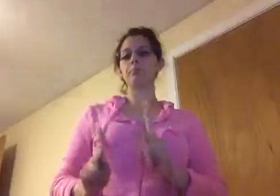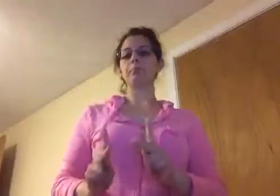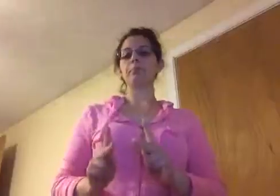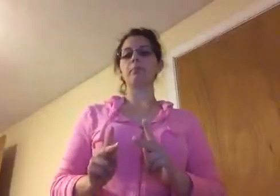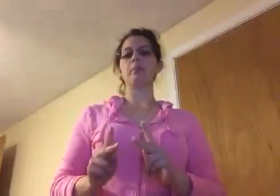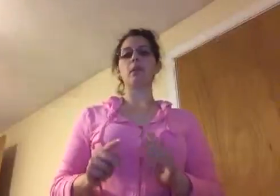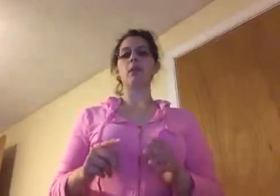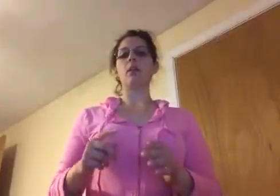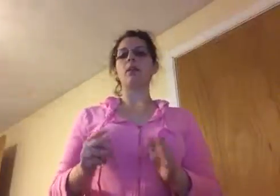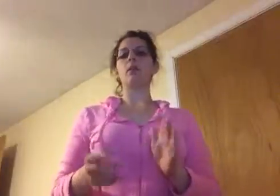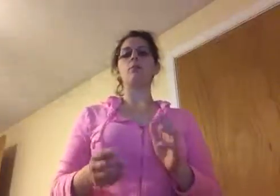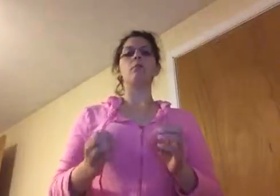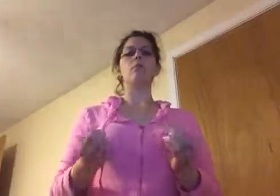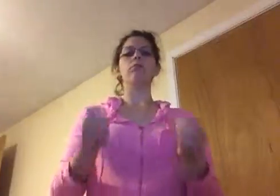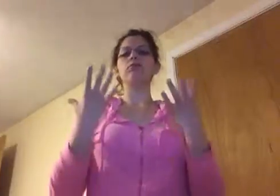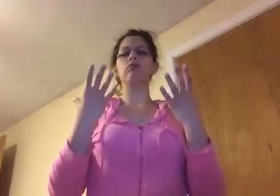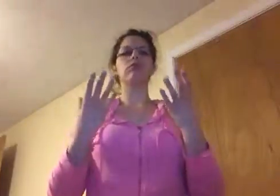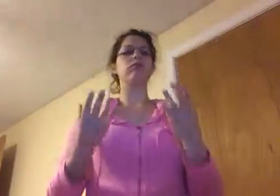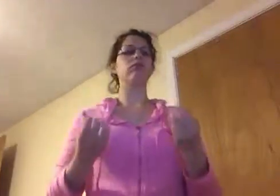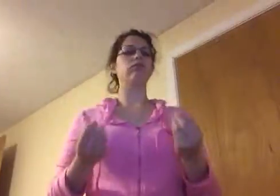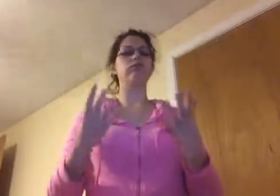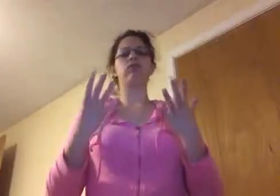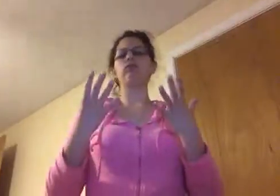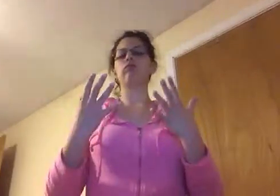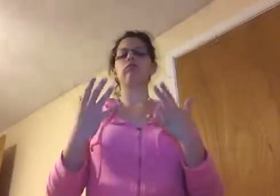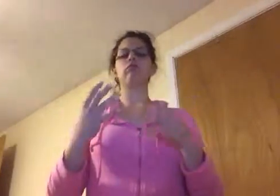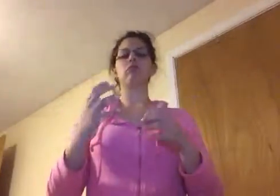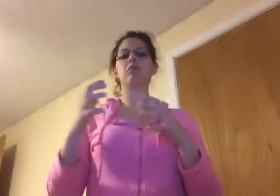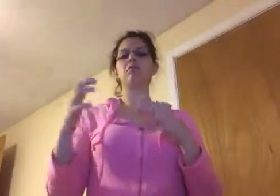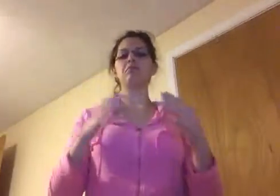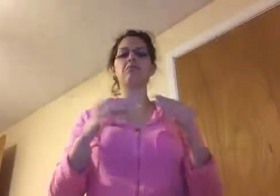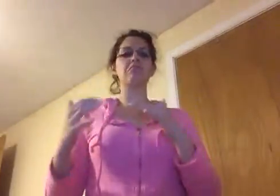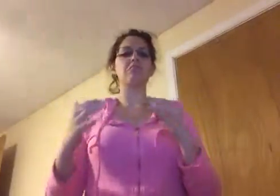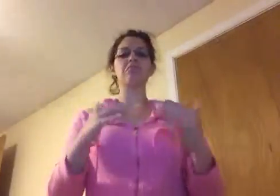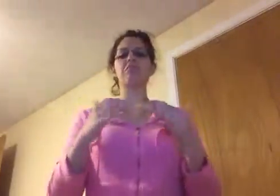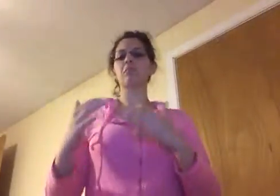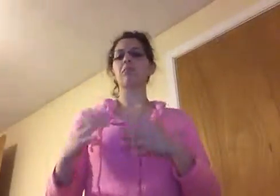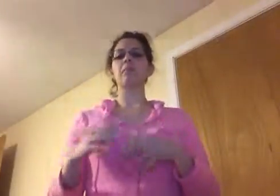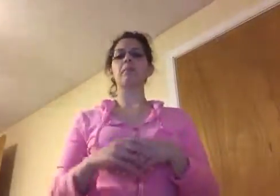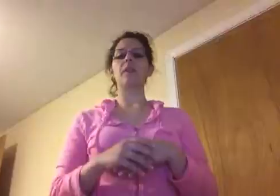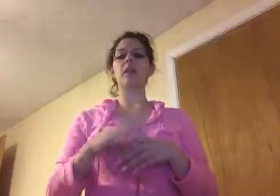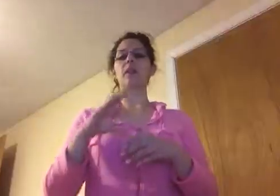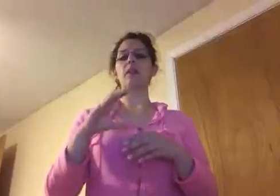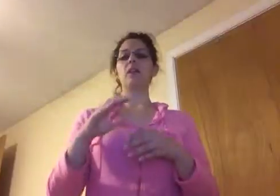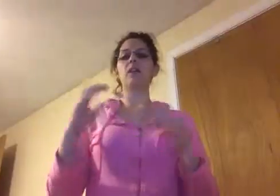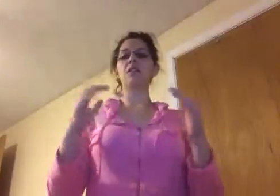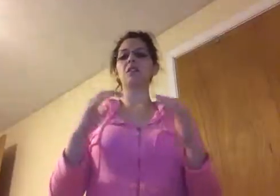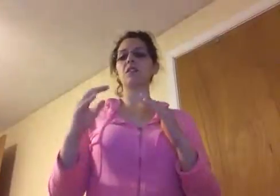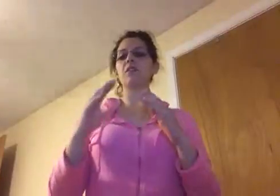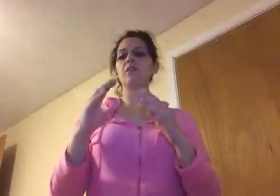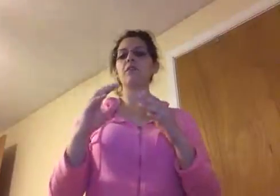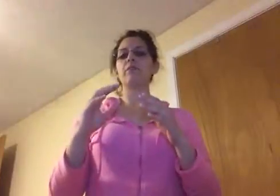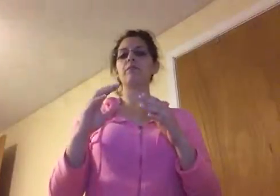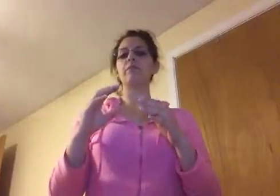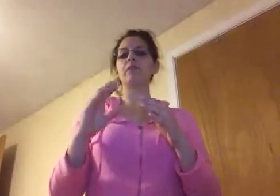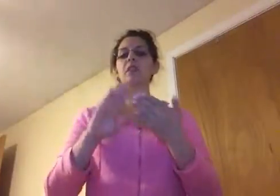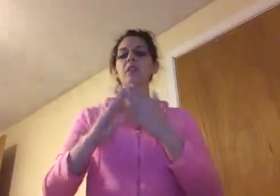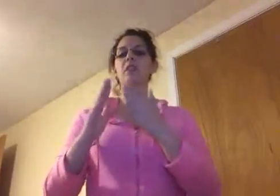There was a civil war, there was a revolution, and there was a lot of political turmoil. And some of these people wanted to flee that